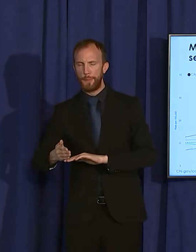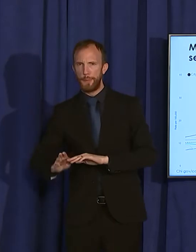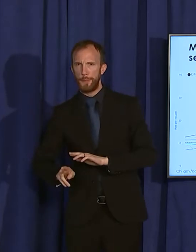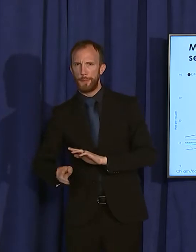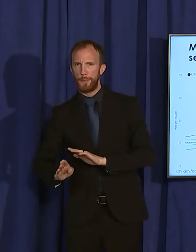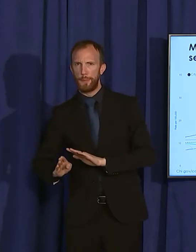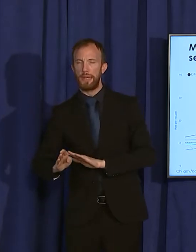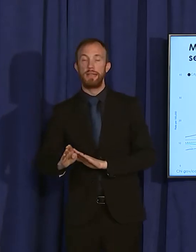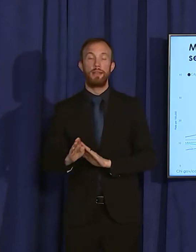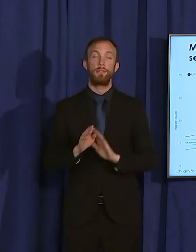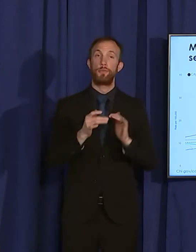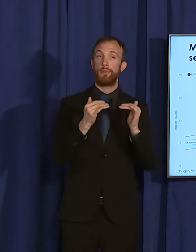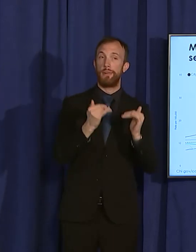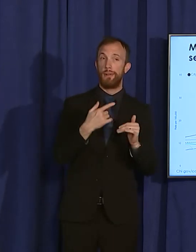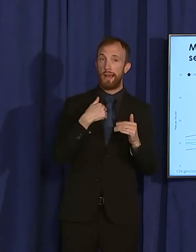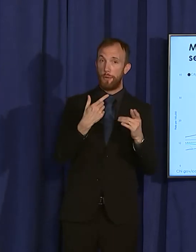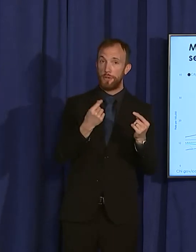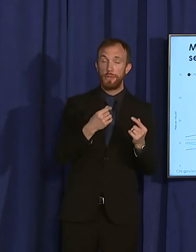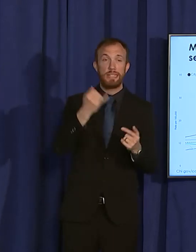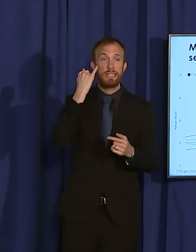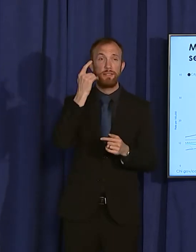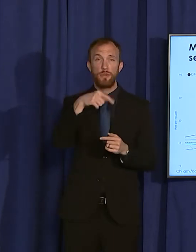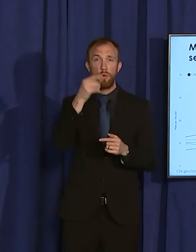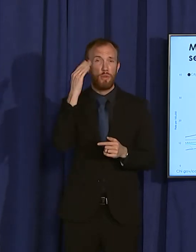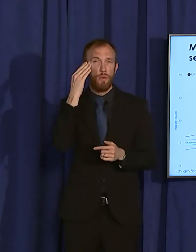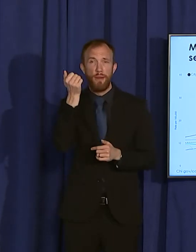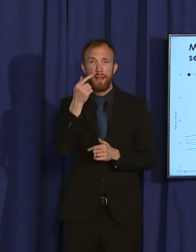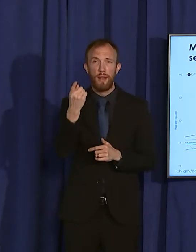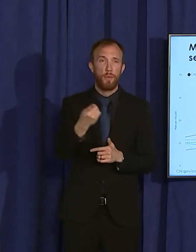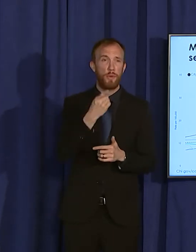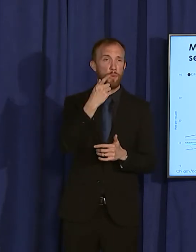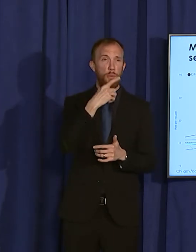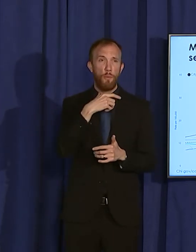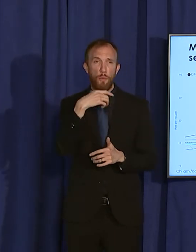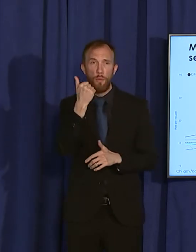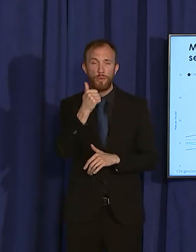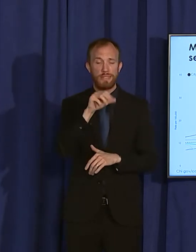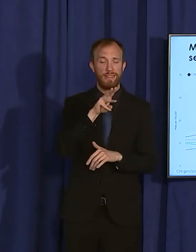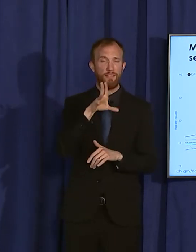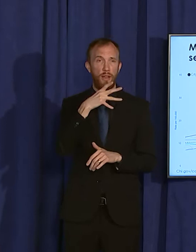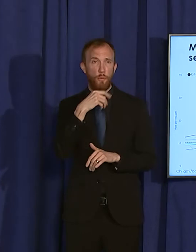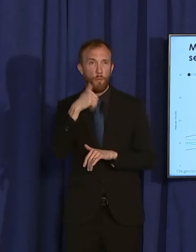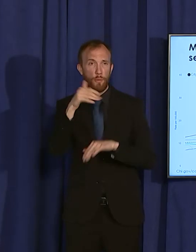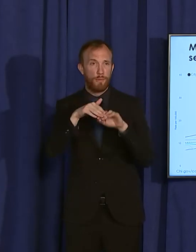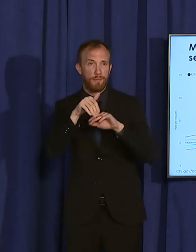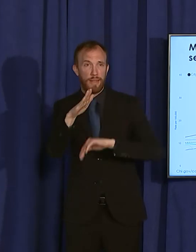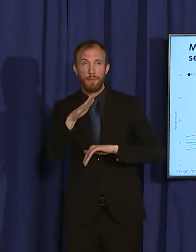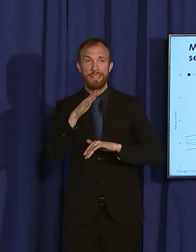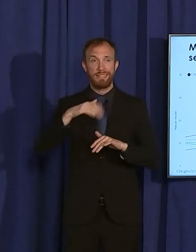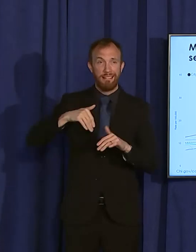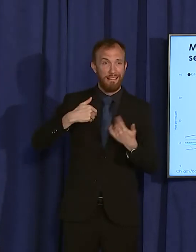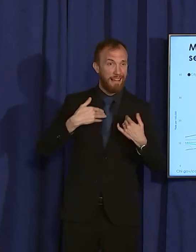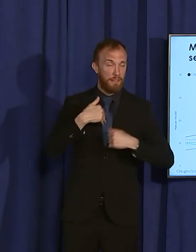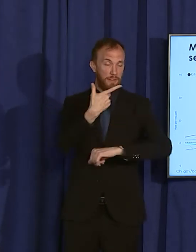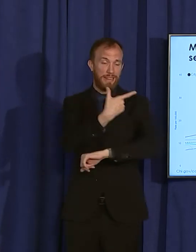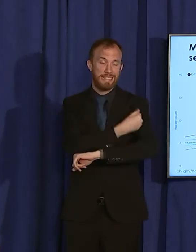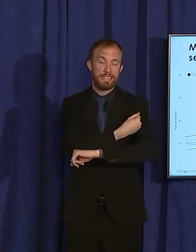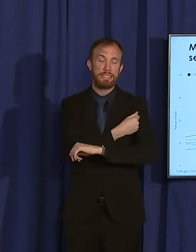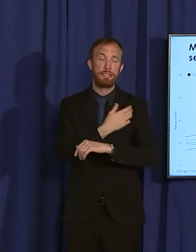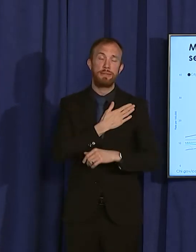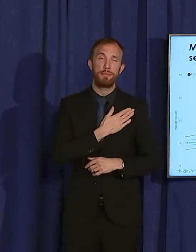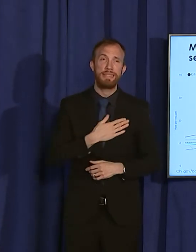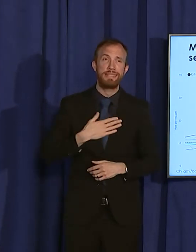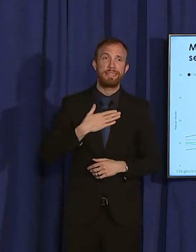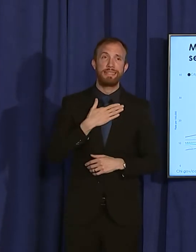in Chicago who is older, who is over 65 and has not yet gotten a vaccine, please, please, please